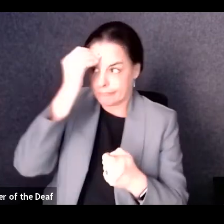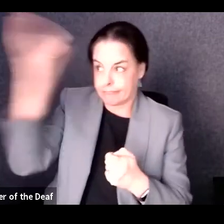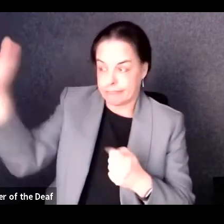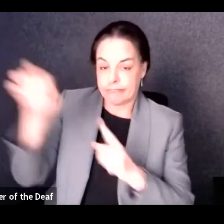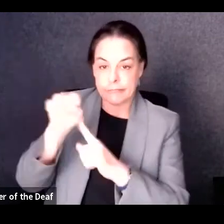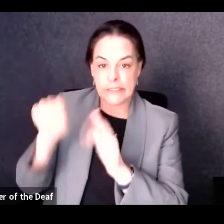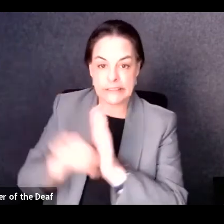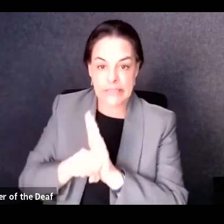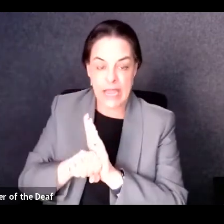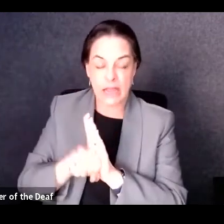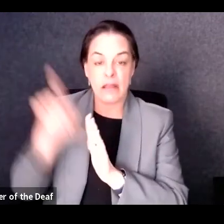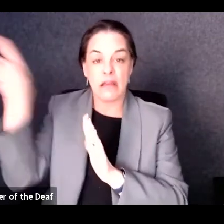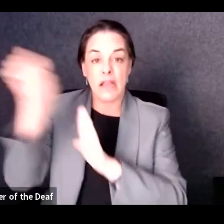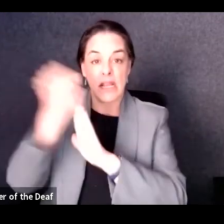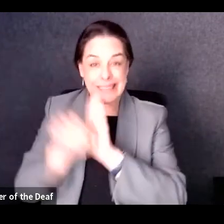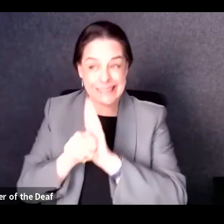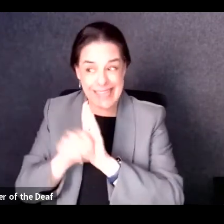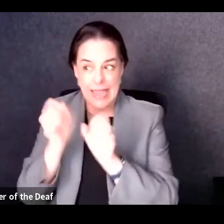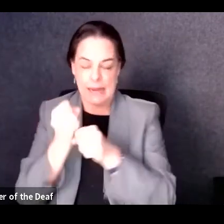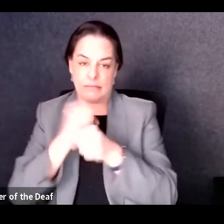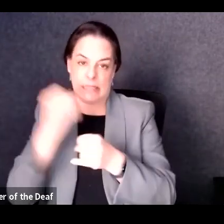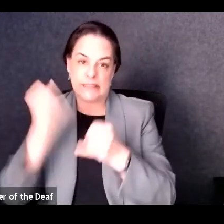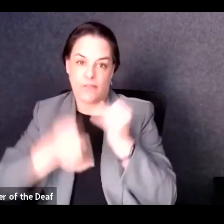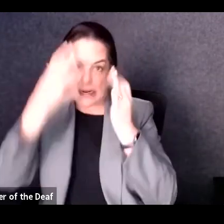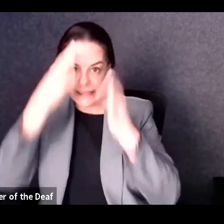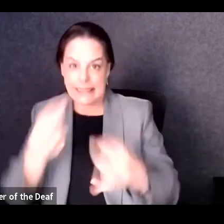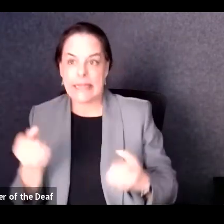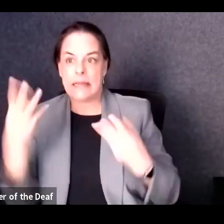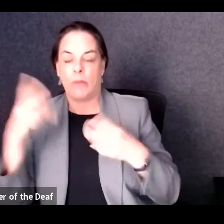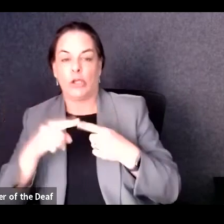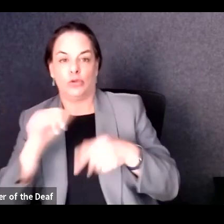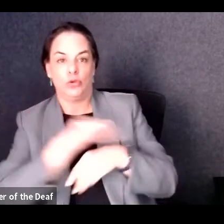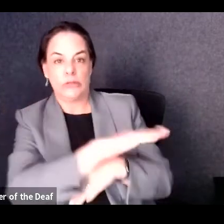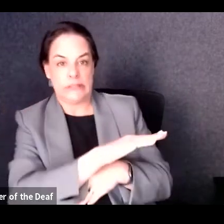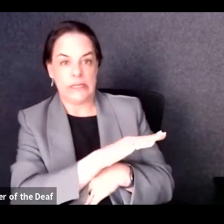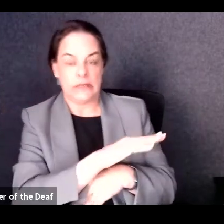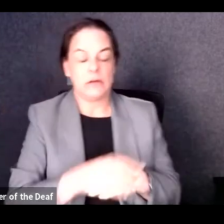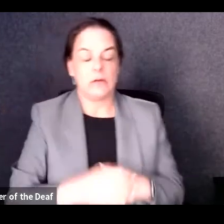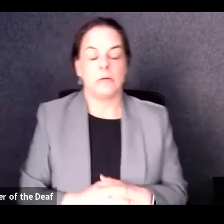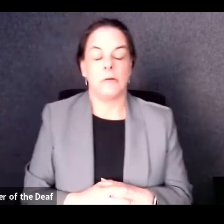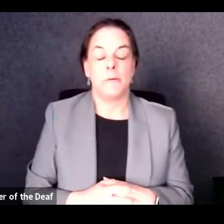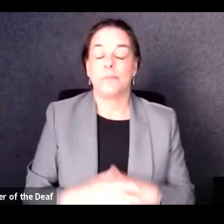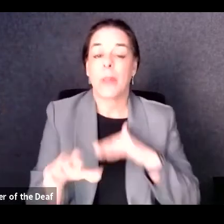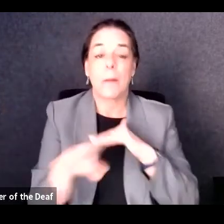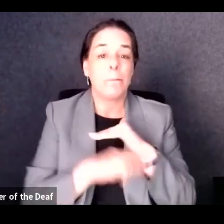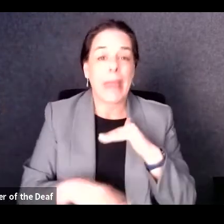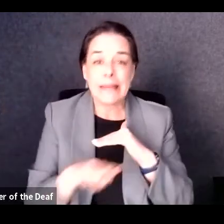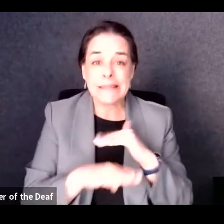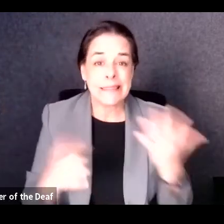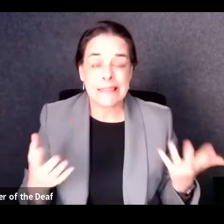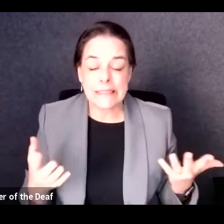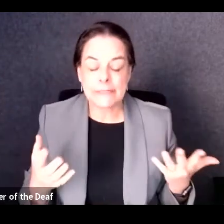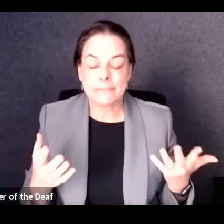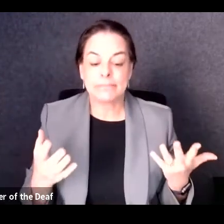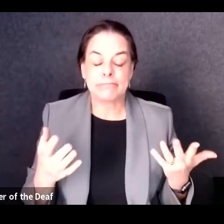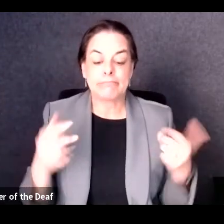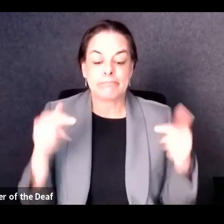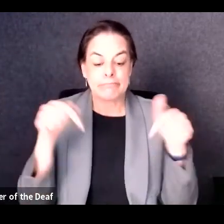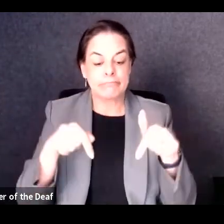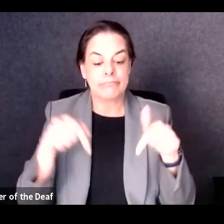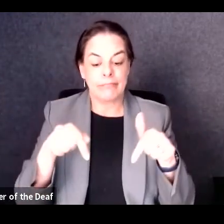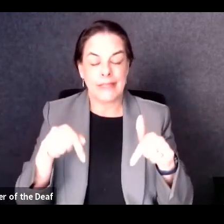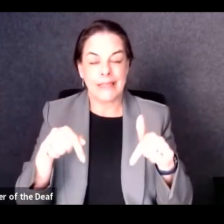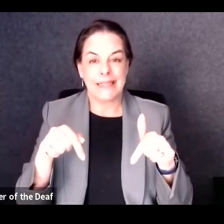The state ultimately makes the final decision in allocation. The bottom line is that this is